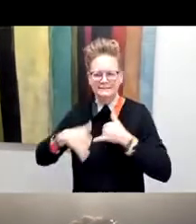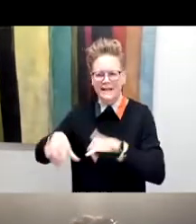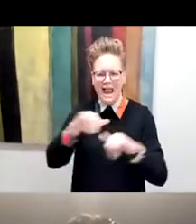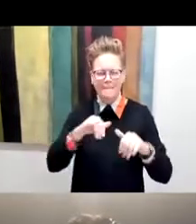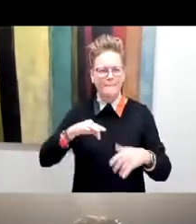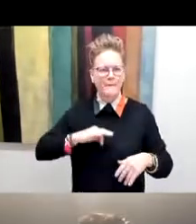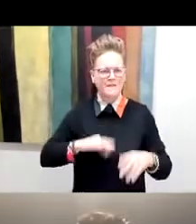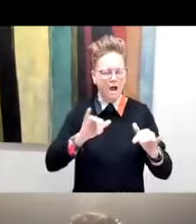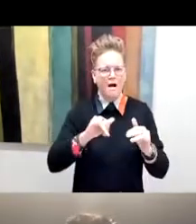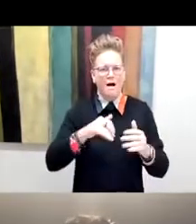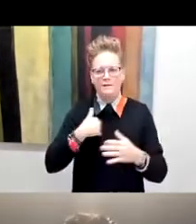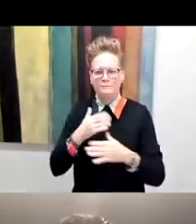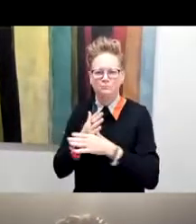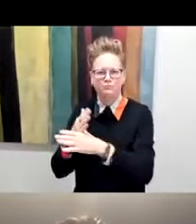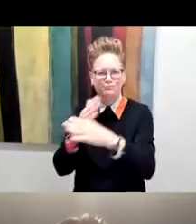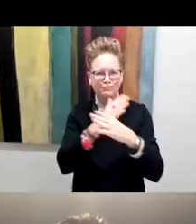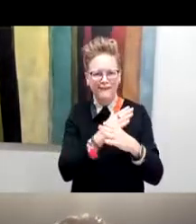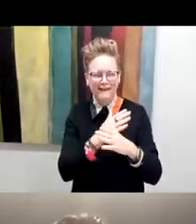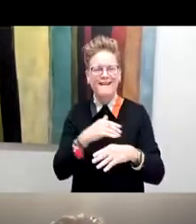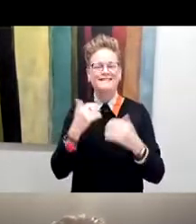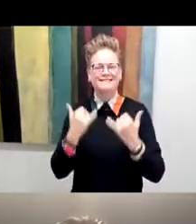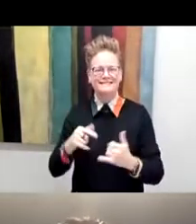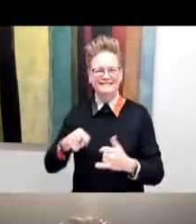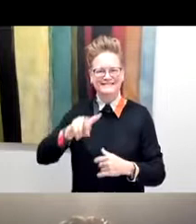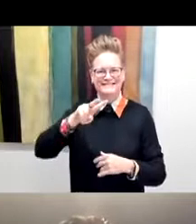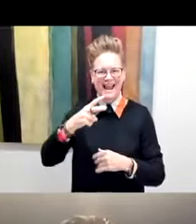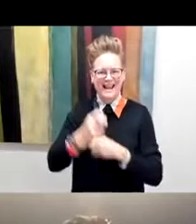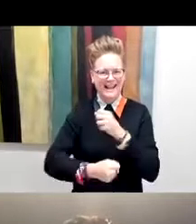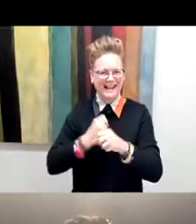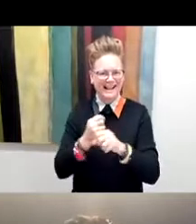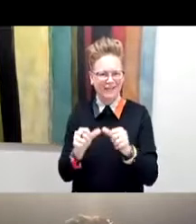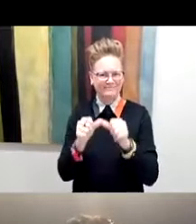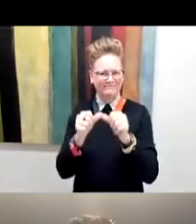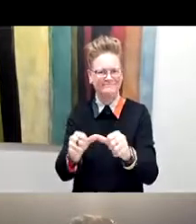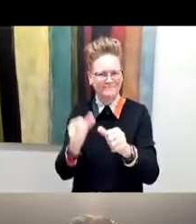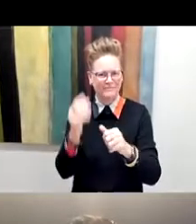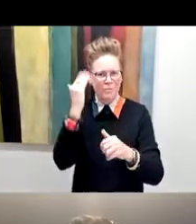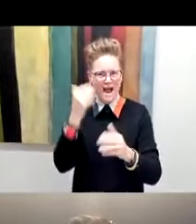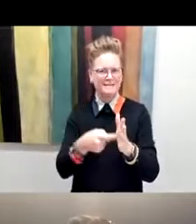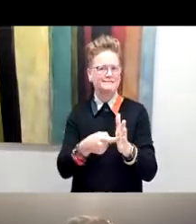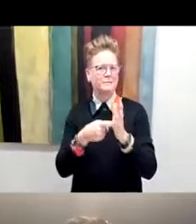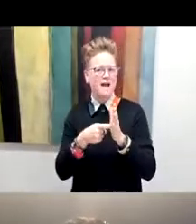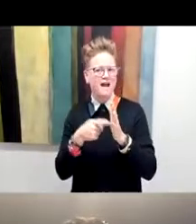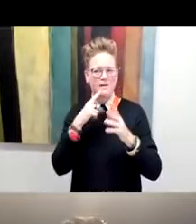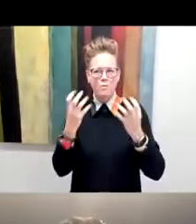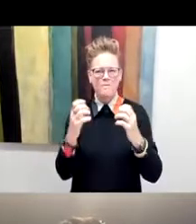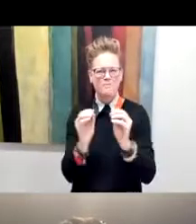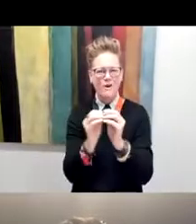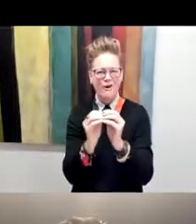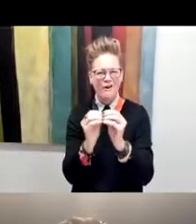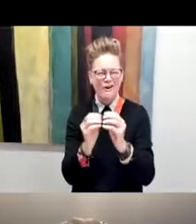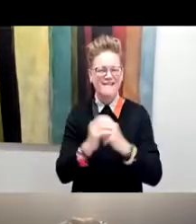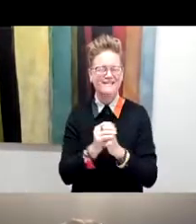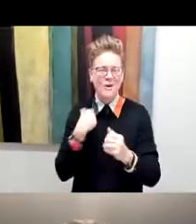no matter what state. It has the same benefits. So we really wanted to share this. This is our second year doing